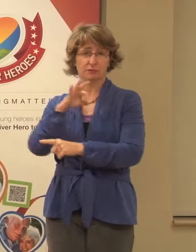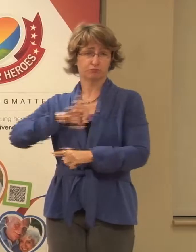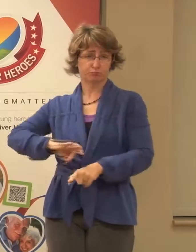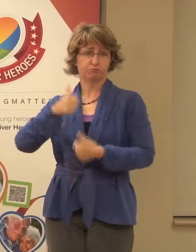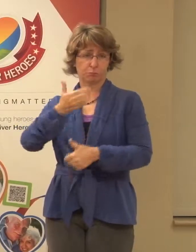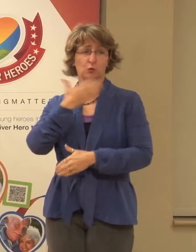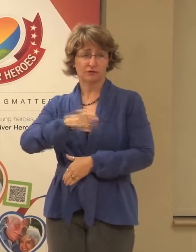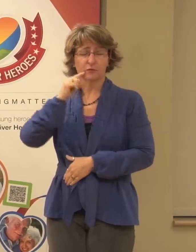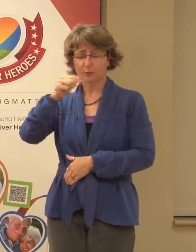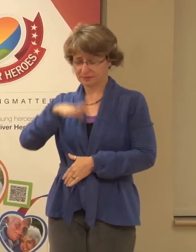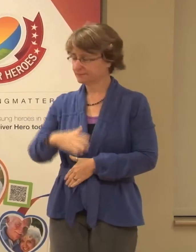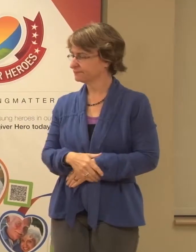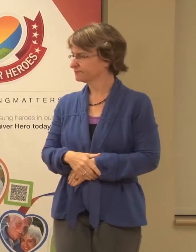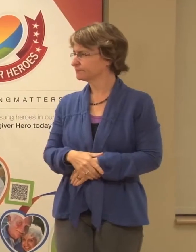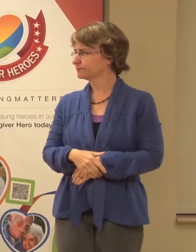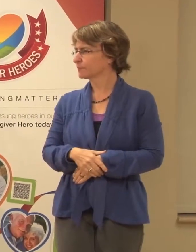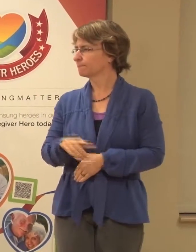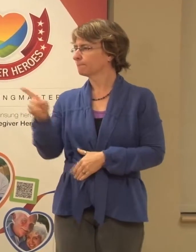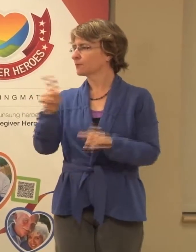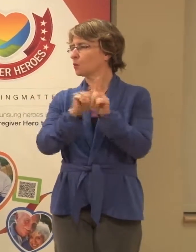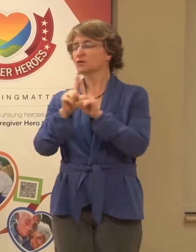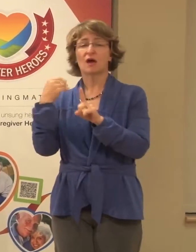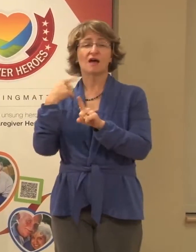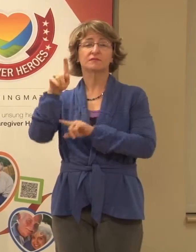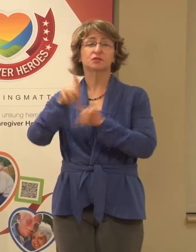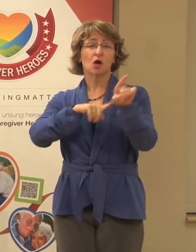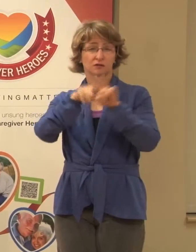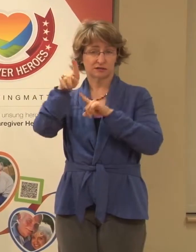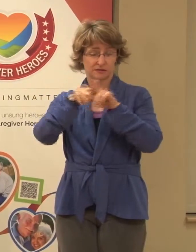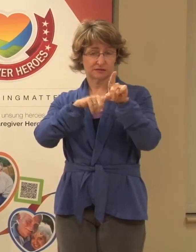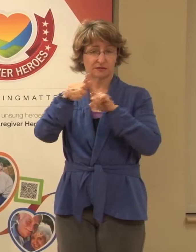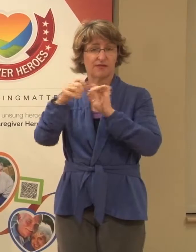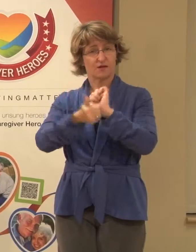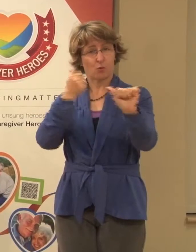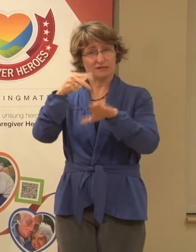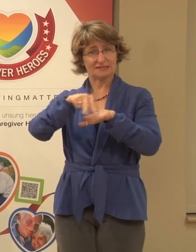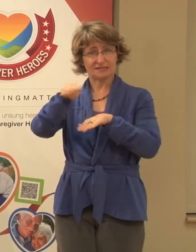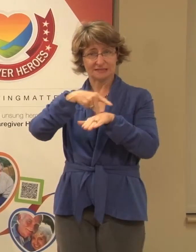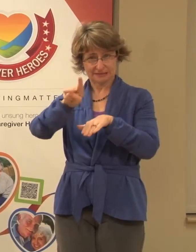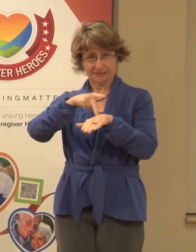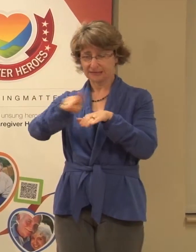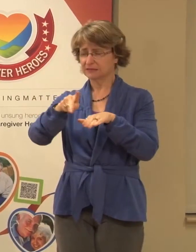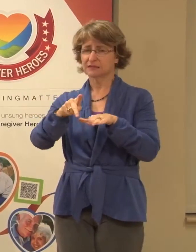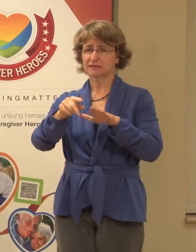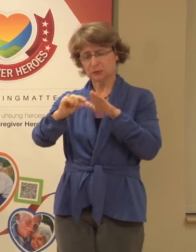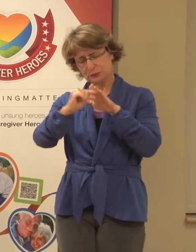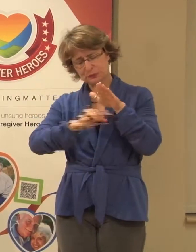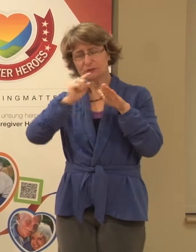women. We also carry the non-skid resistant socks, which are our top